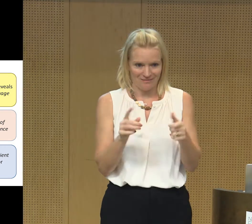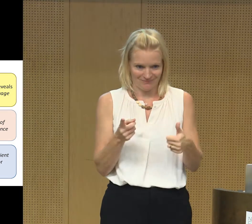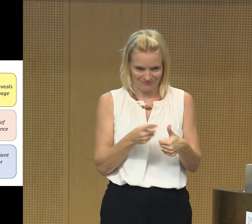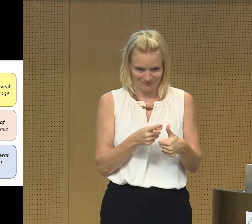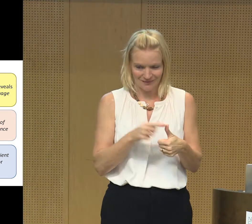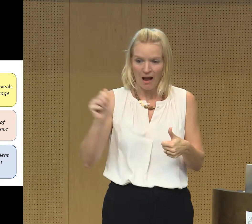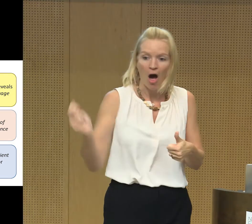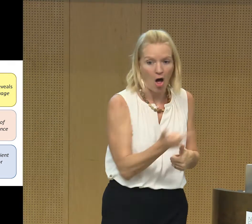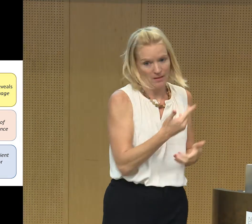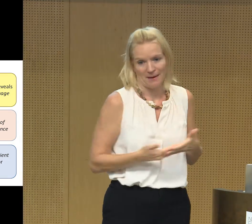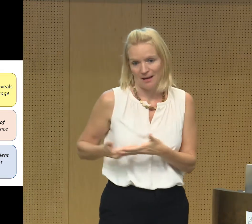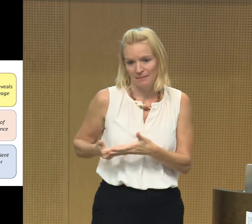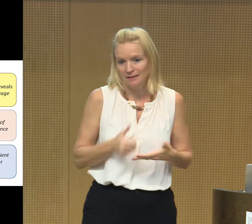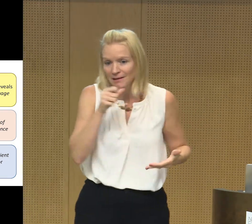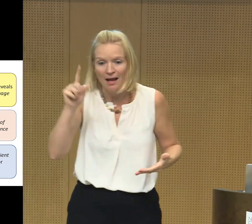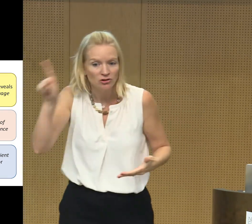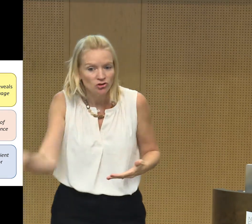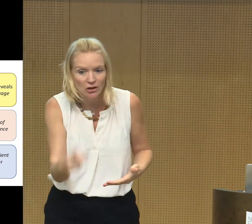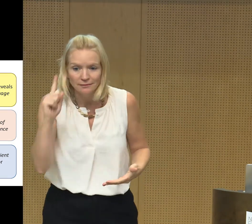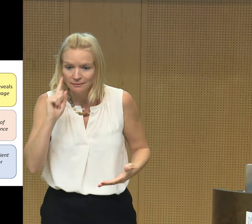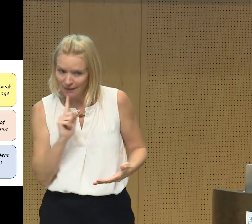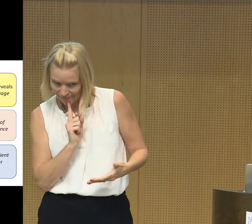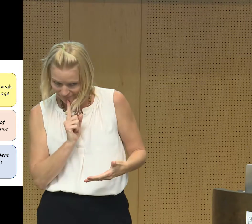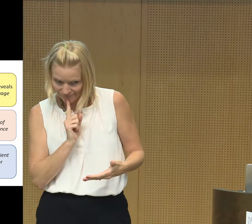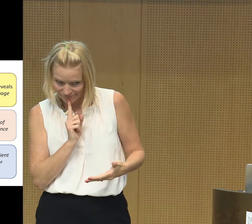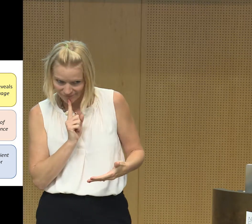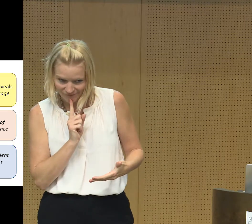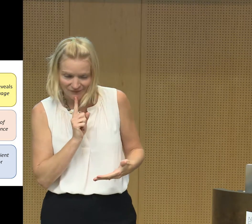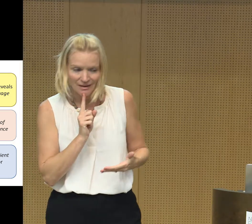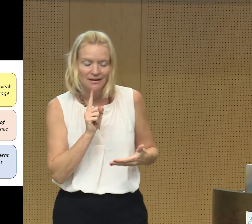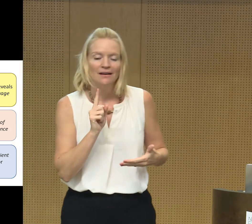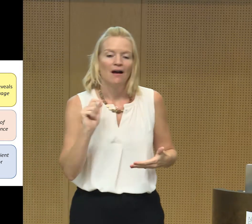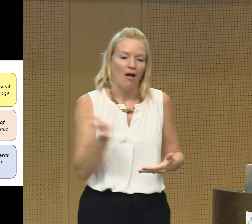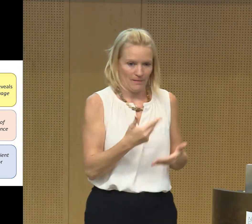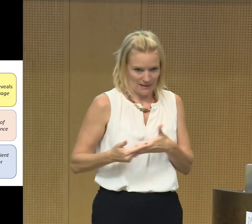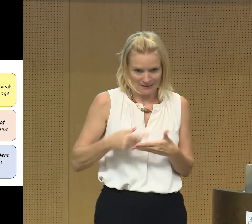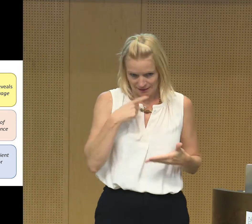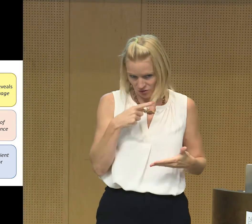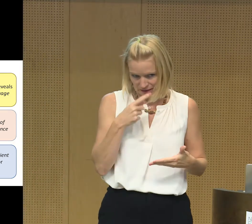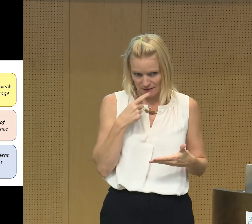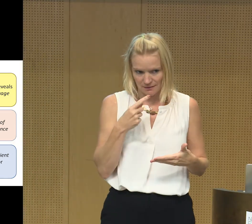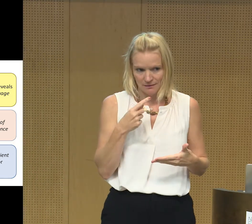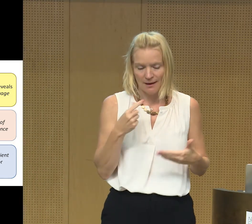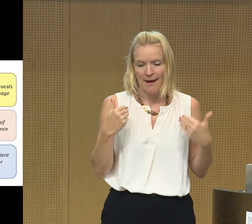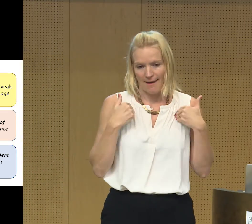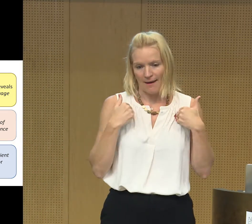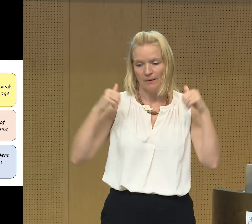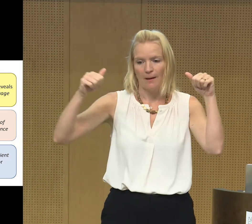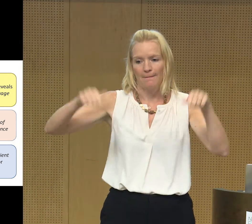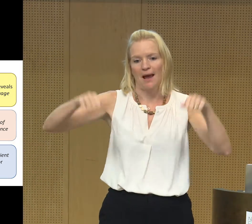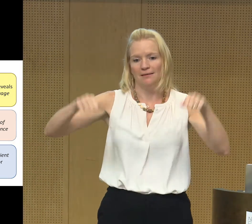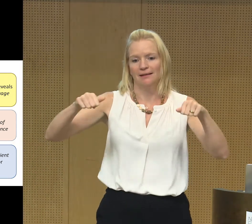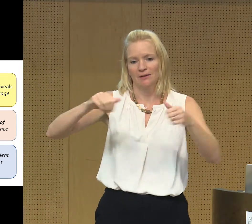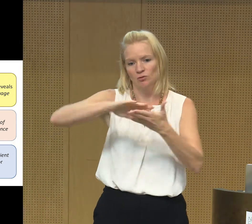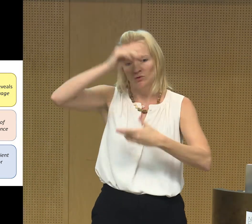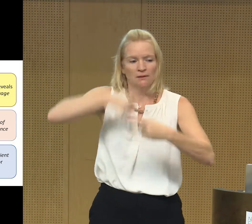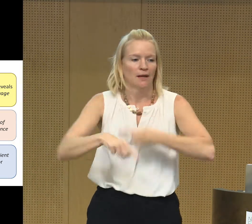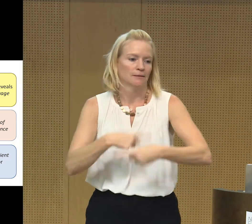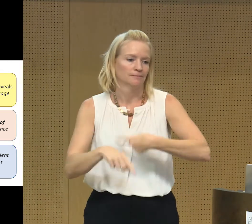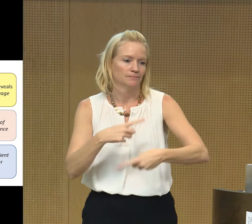Now, all babies, not just deaf babies, but all babies have the potential to learn